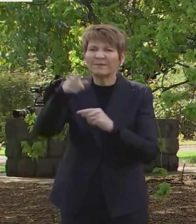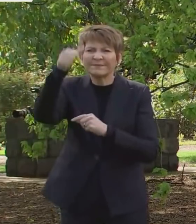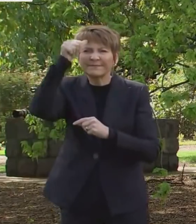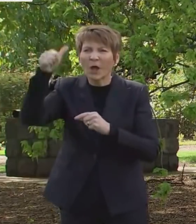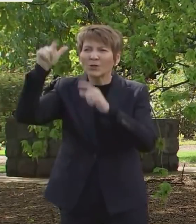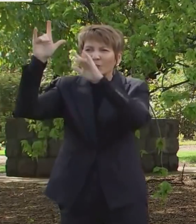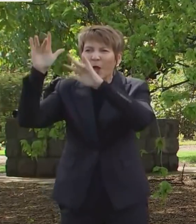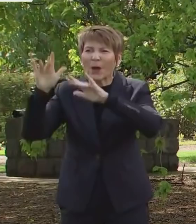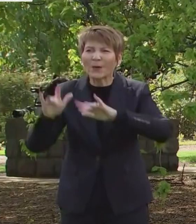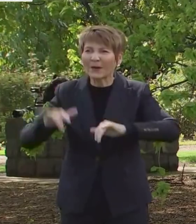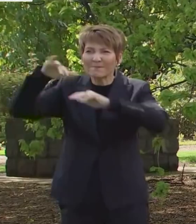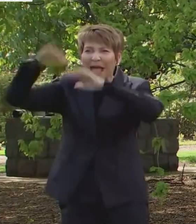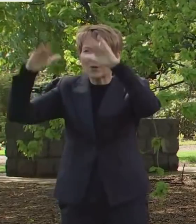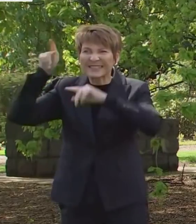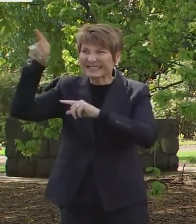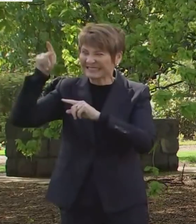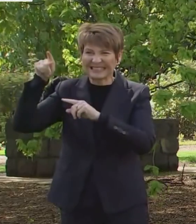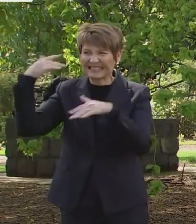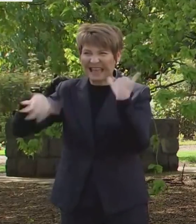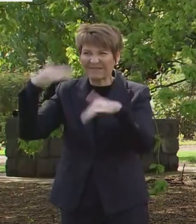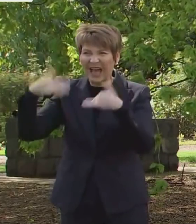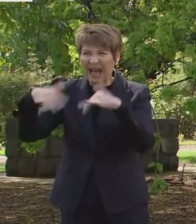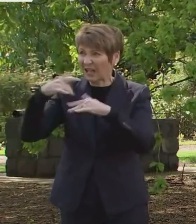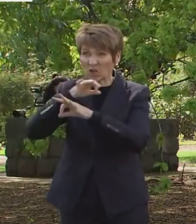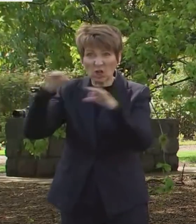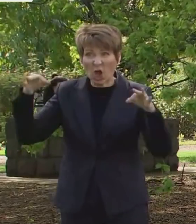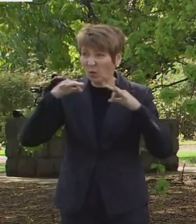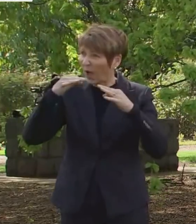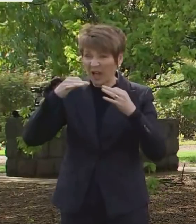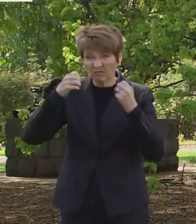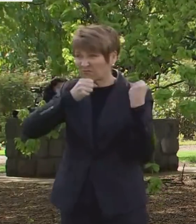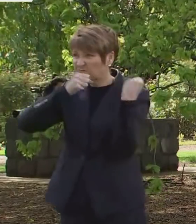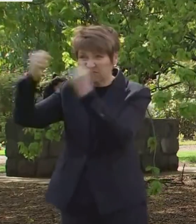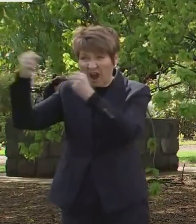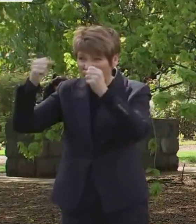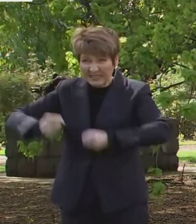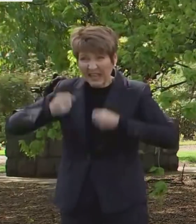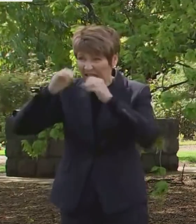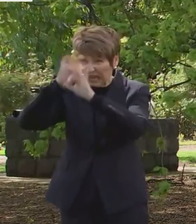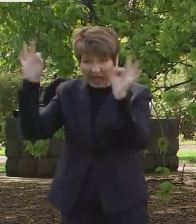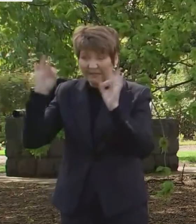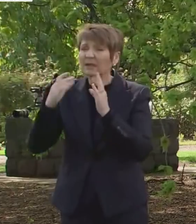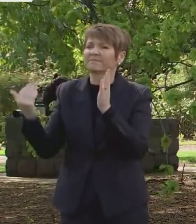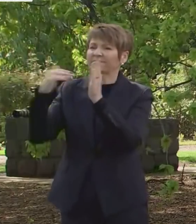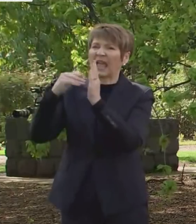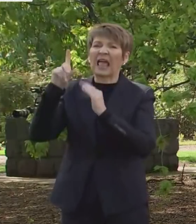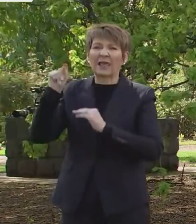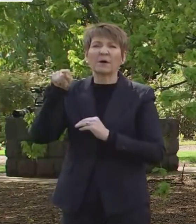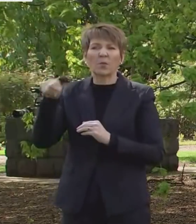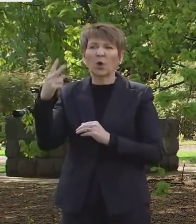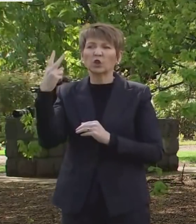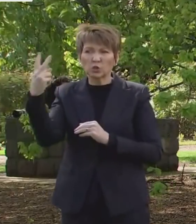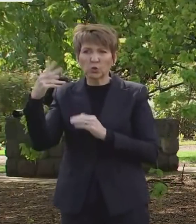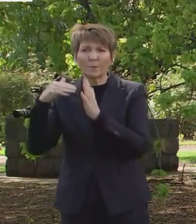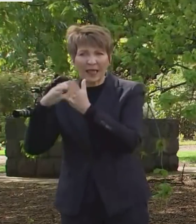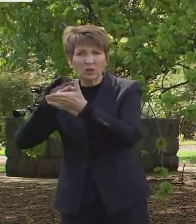be another fortnight of payment for the Alpine Support program, another $11.2 million,